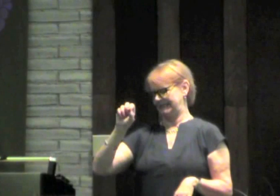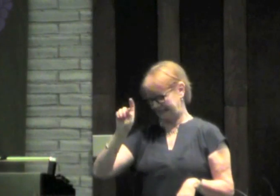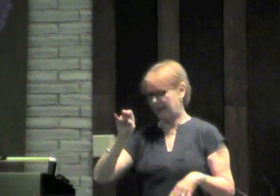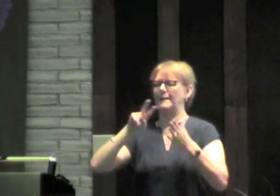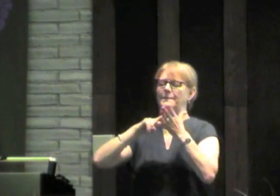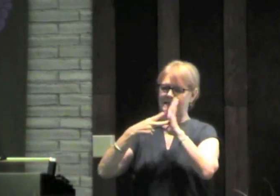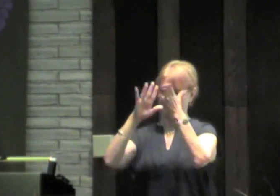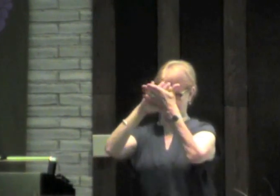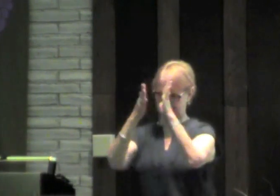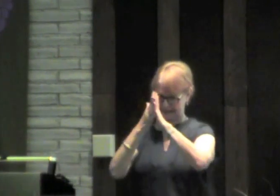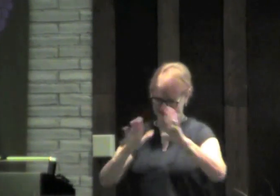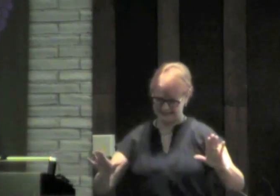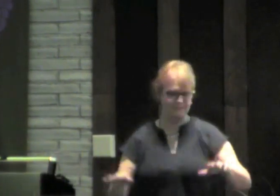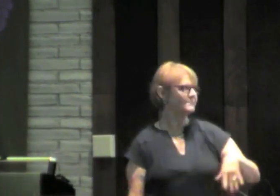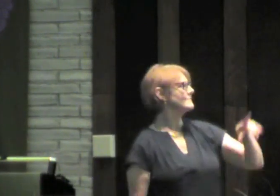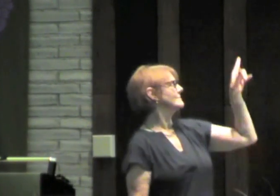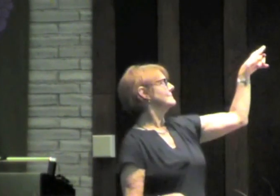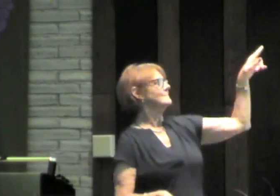Israel, and now we're moving into Palestine.